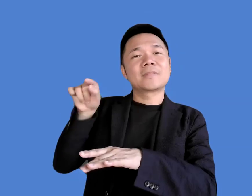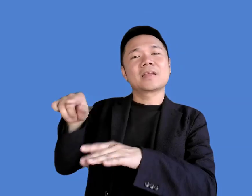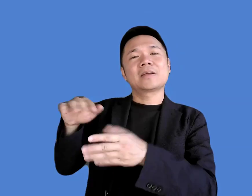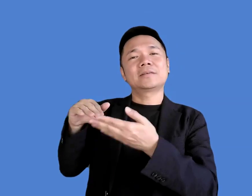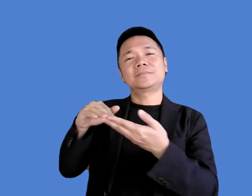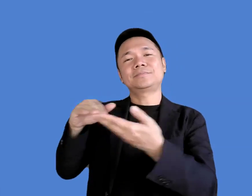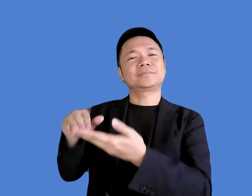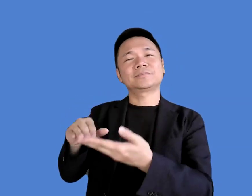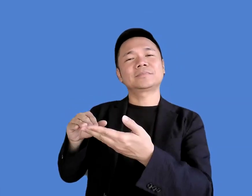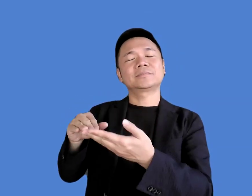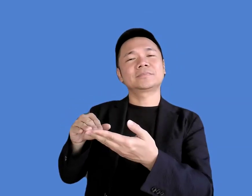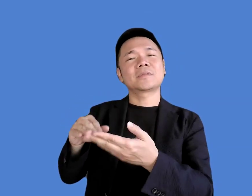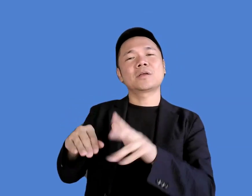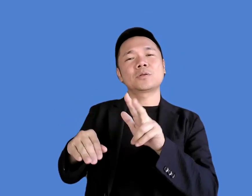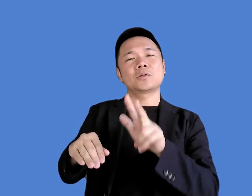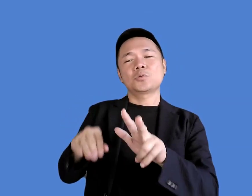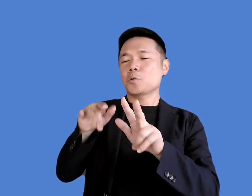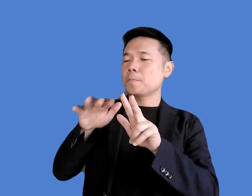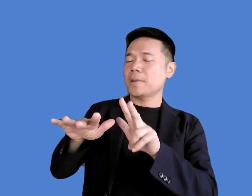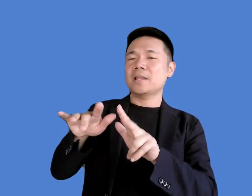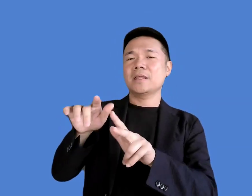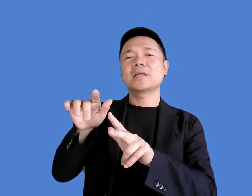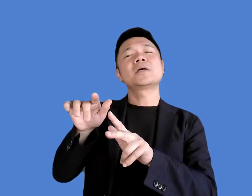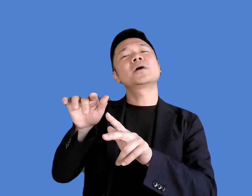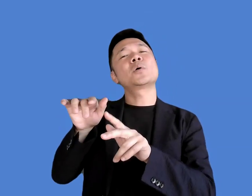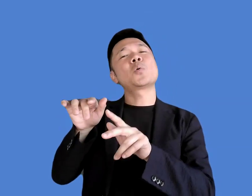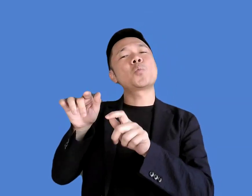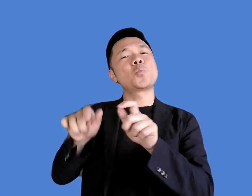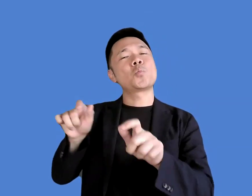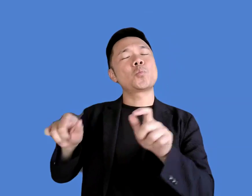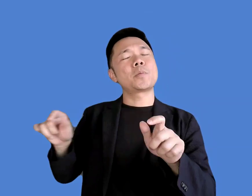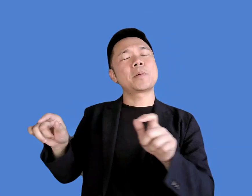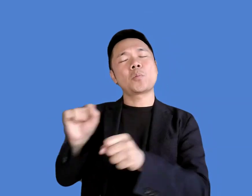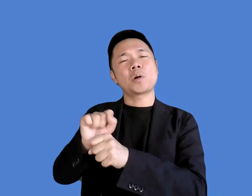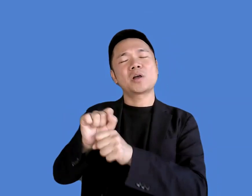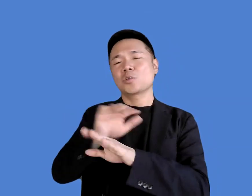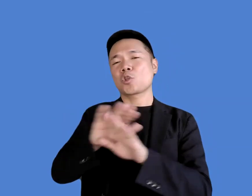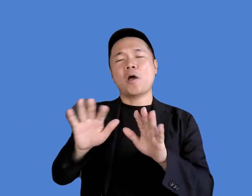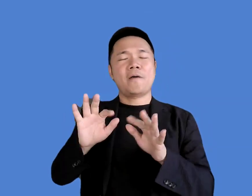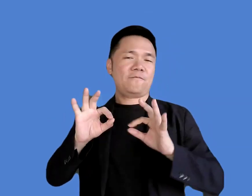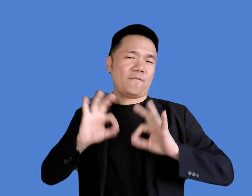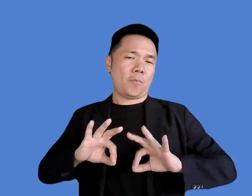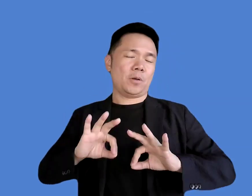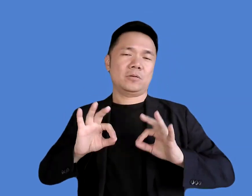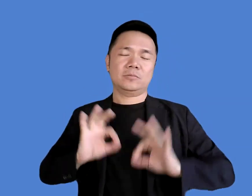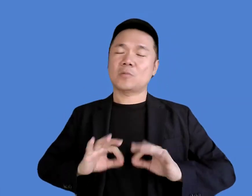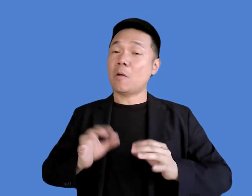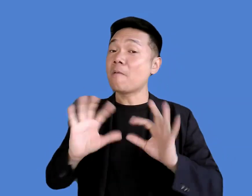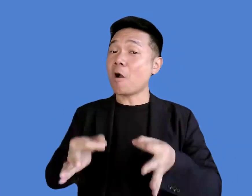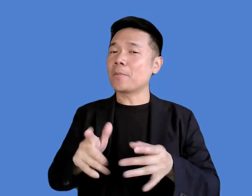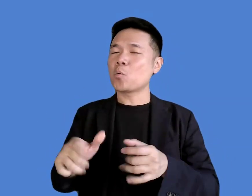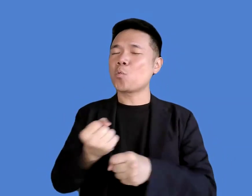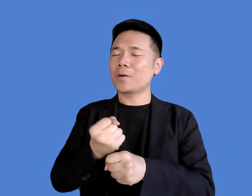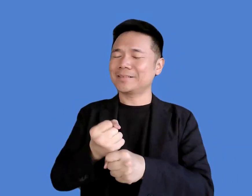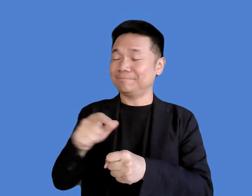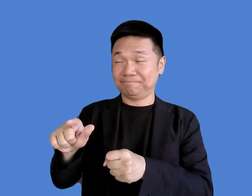a network of nearly 3 million women in India who work in the informal sector. So thank you so much for having me